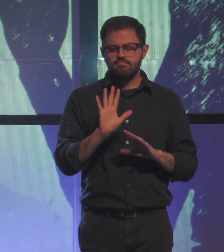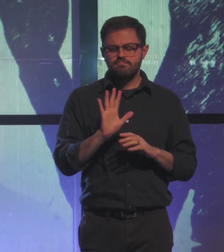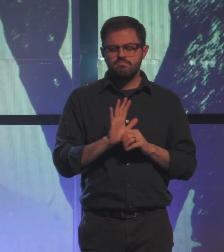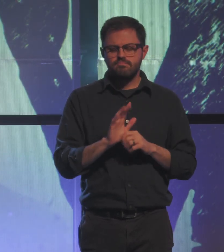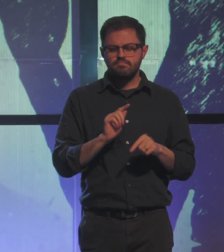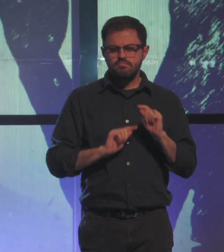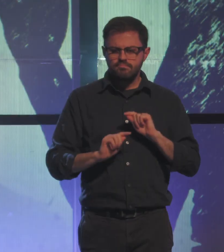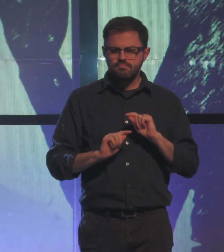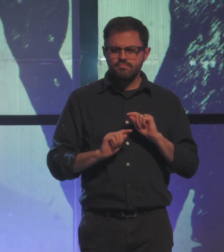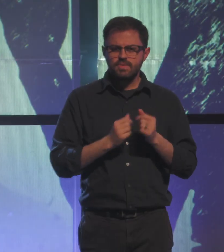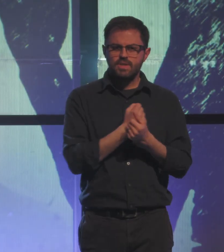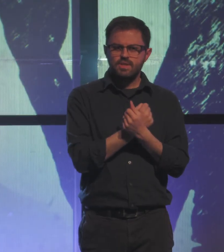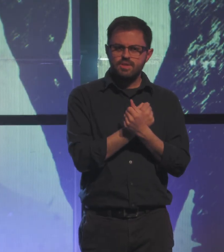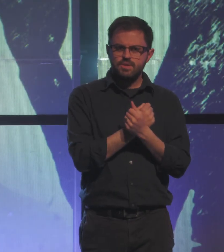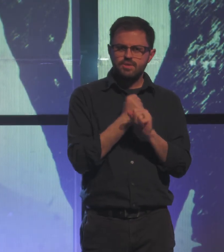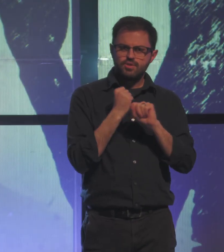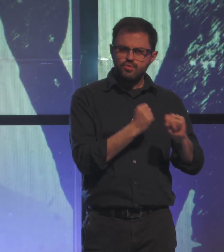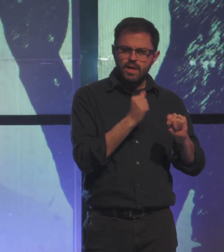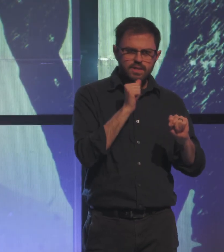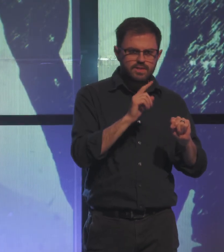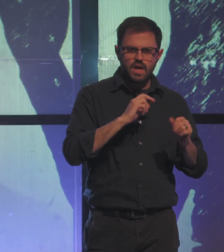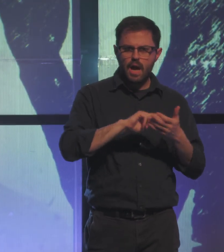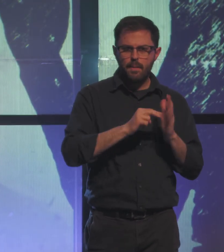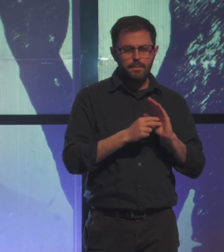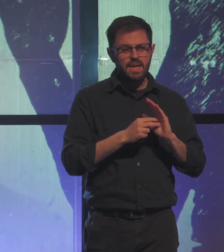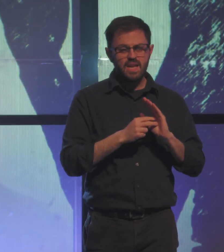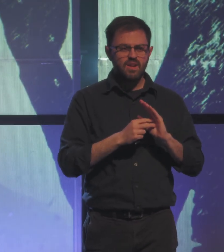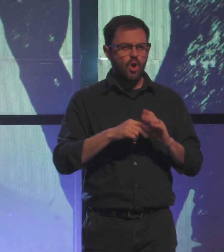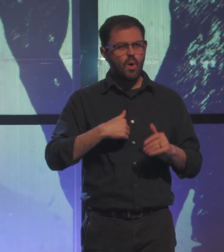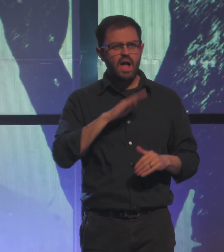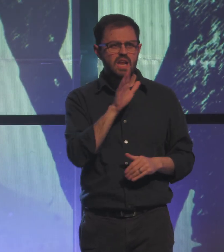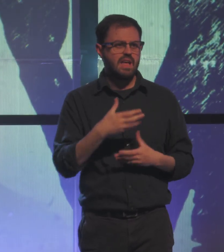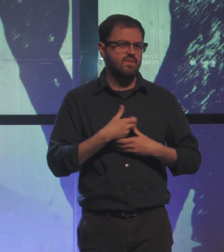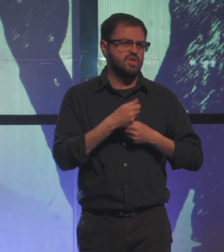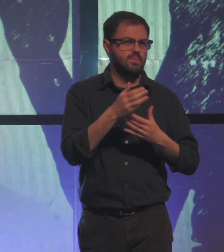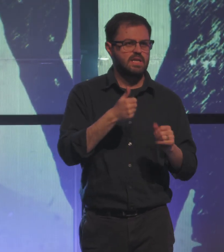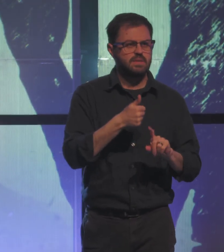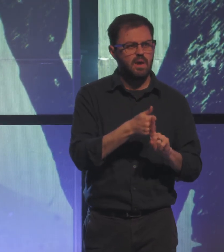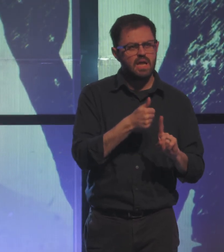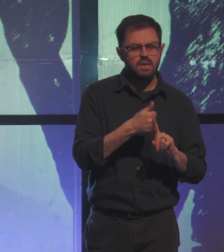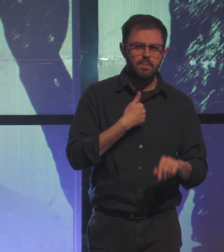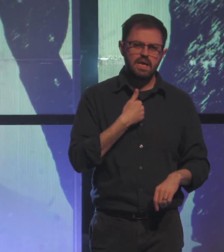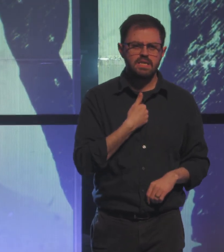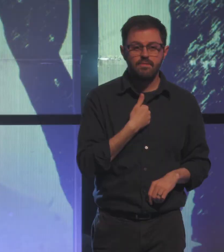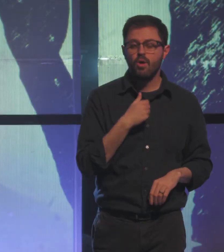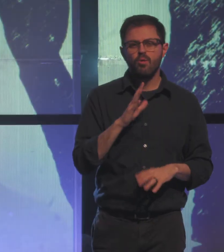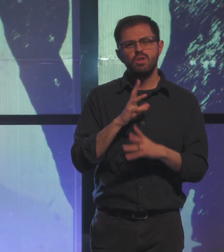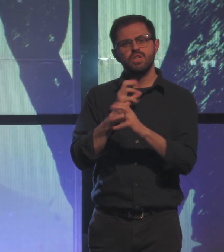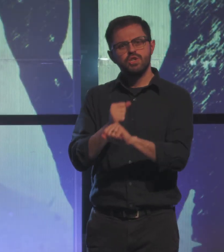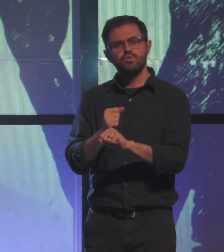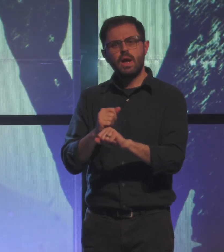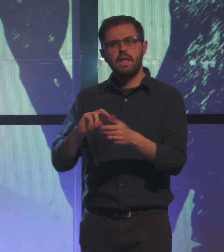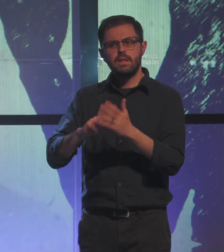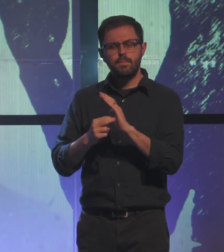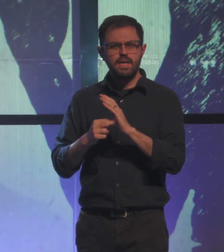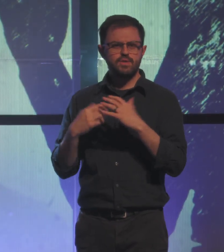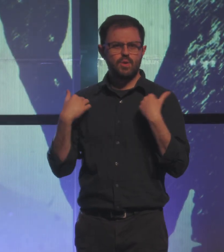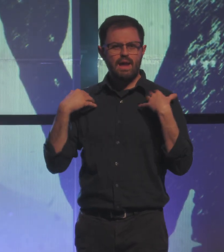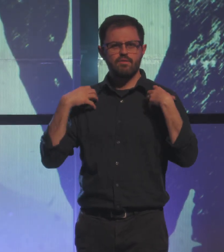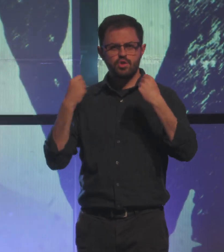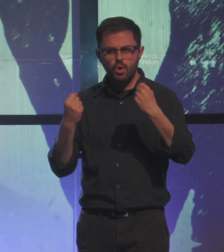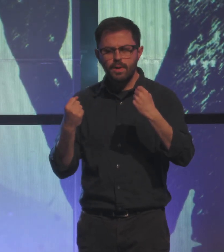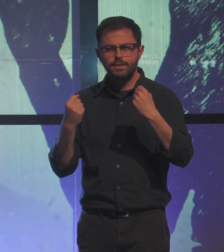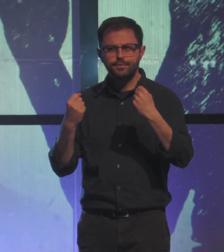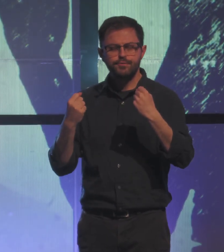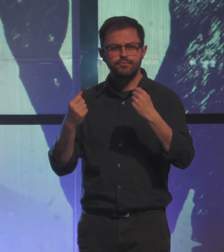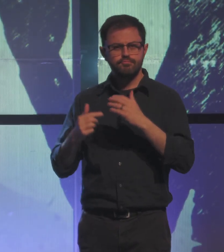not the absence of expression. Strength is the courage to be seen. Strength is absolutely giving pain a